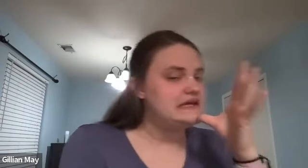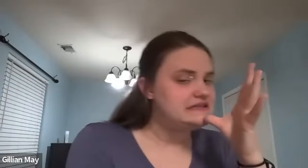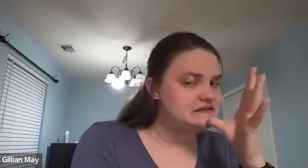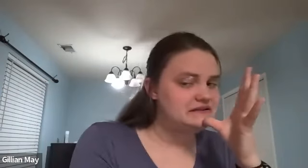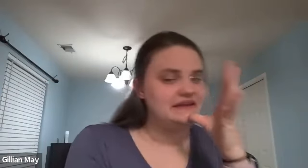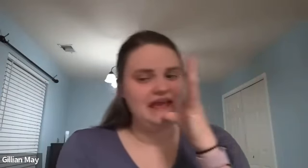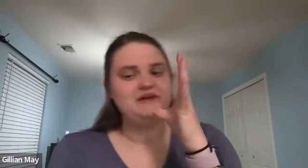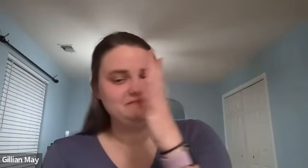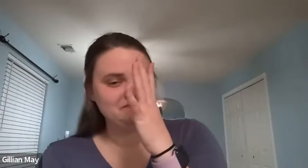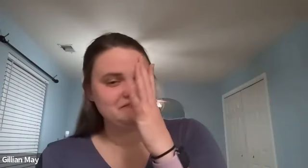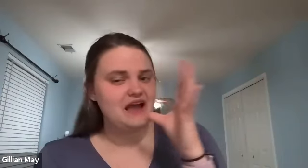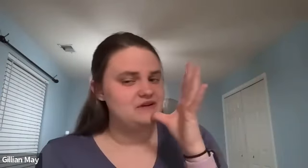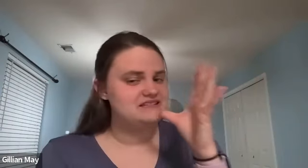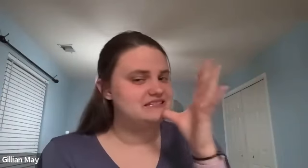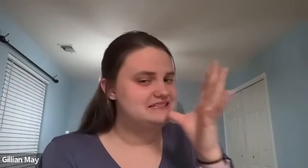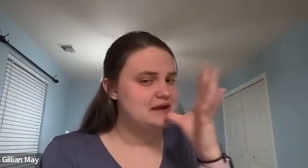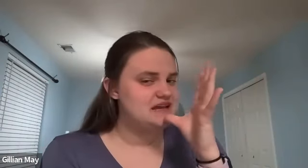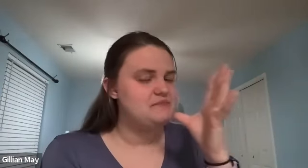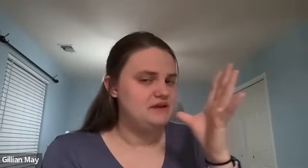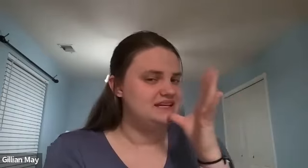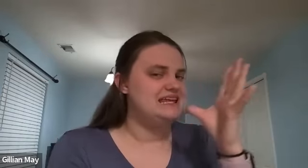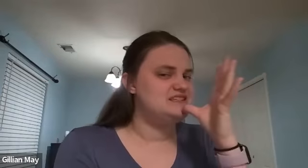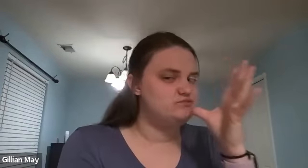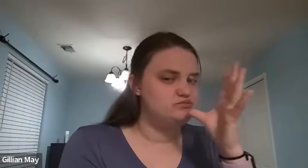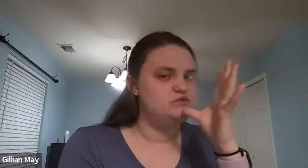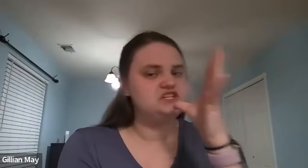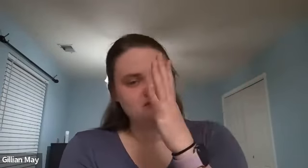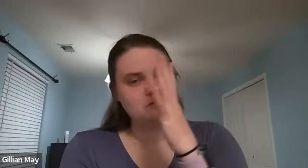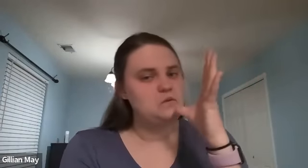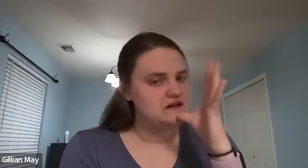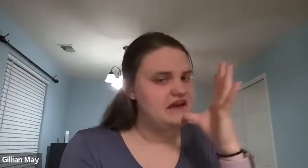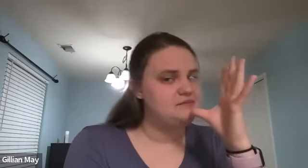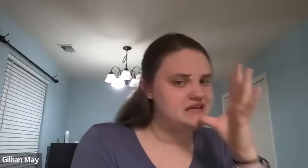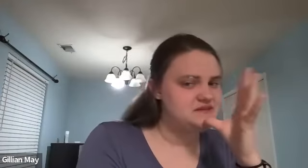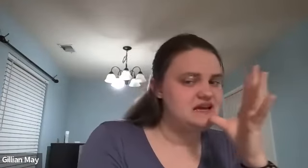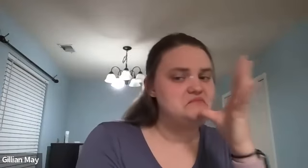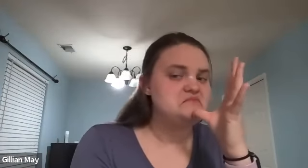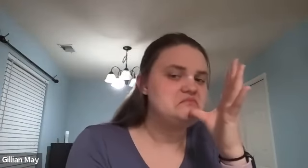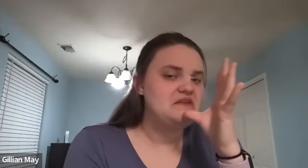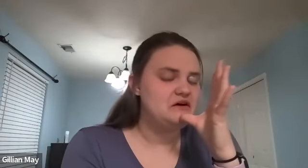is, yeah. I realized I did tap, tap. I mean, it's whichever. One tap, tap, tap. It's all the